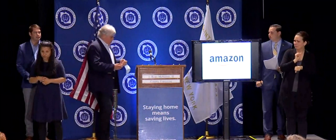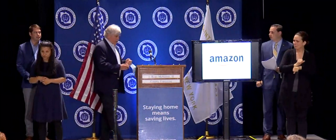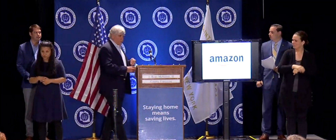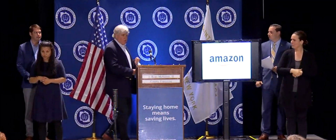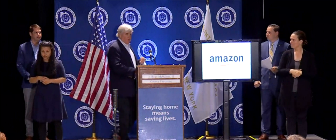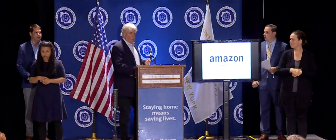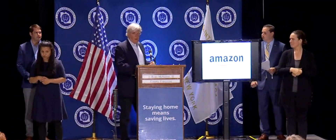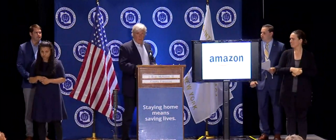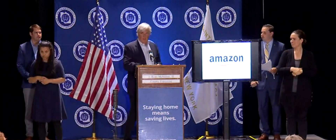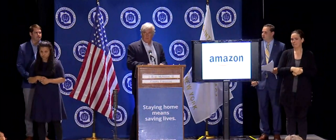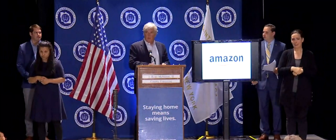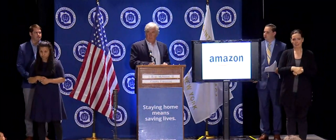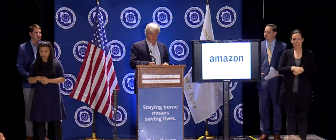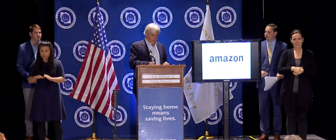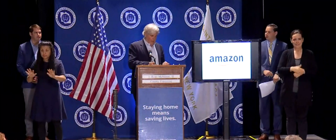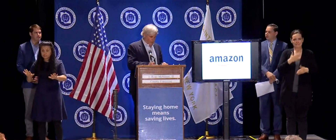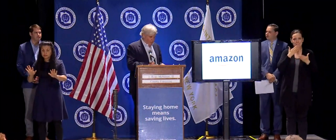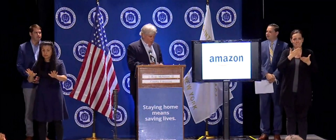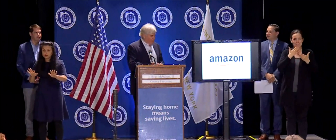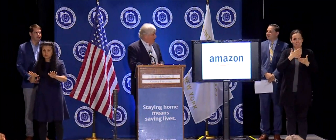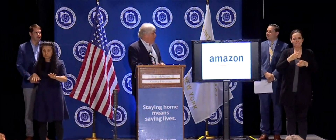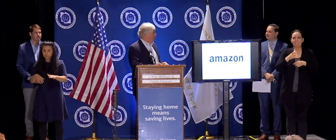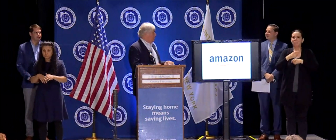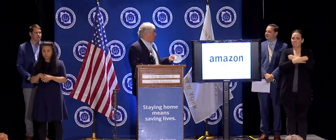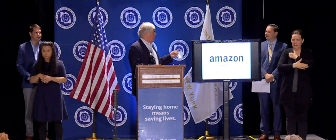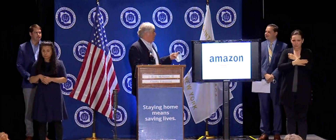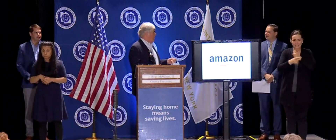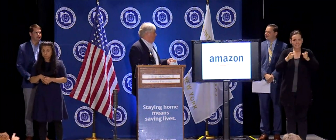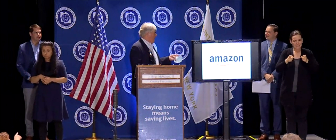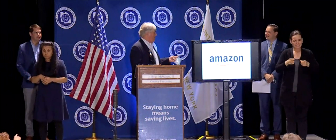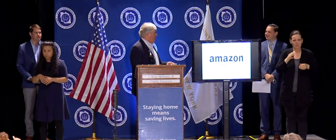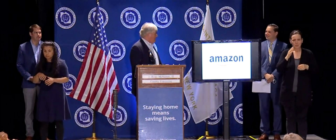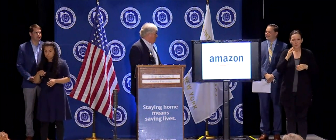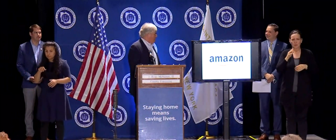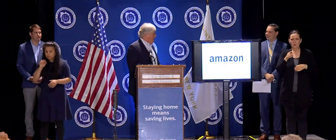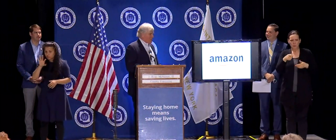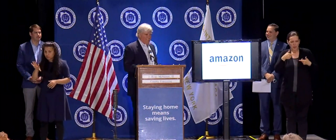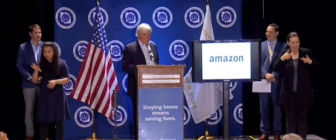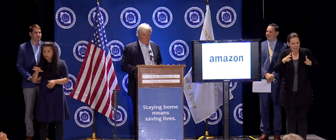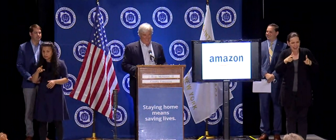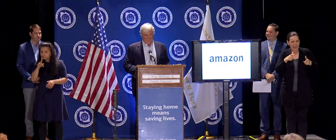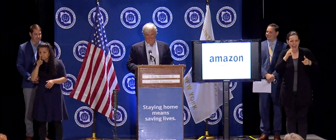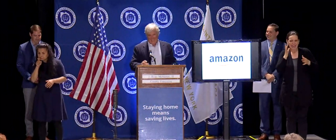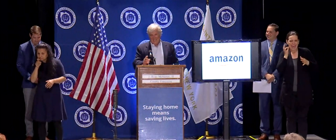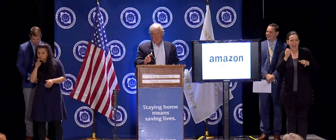I want to thank you, Mr. County Executive. You let the kid out of the bag, so you couldn't unmask me.